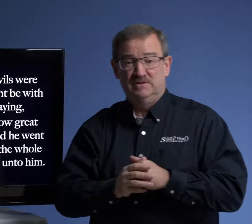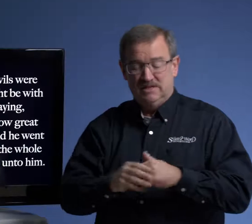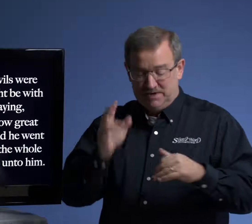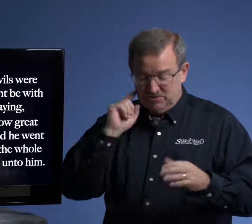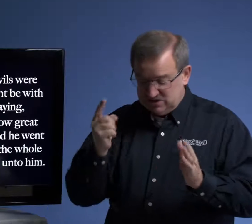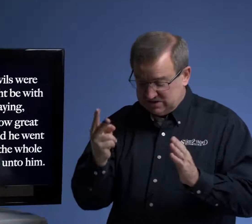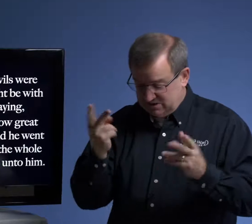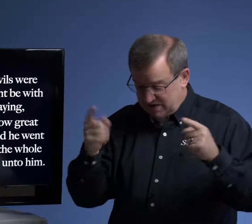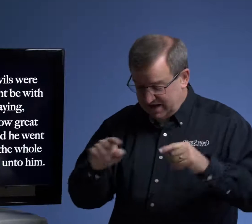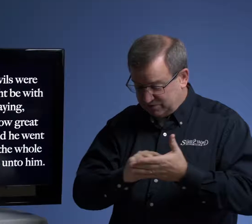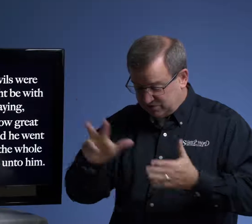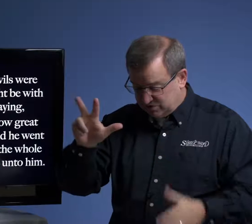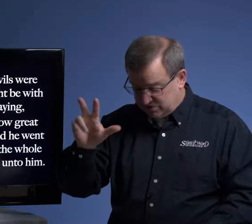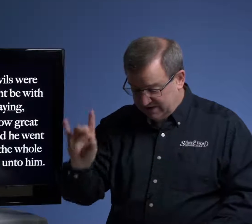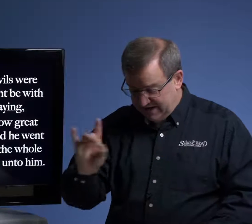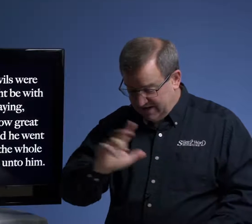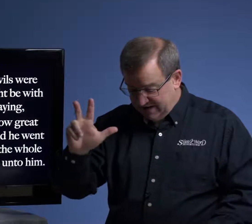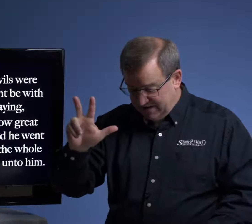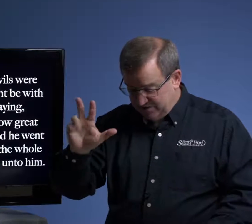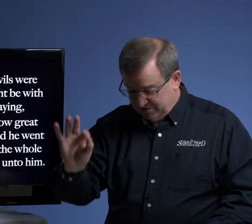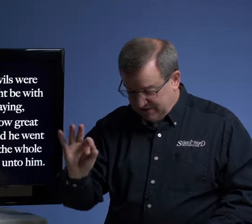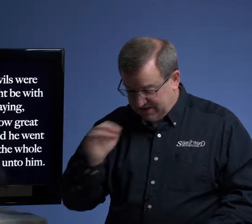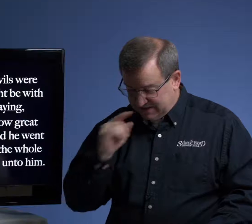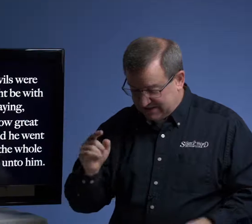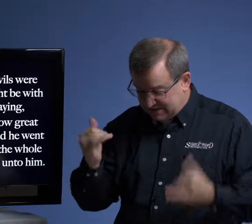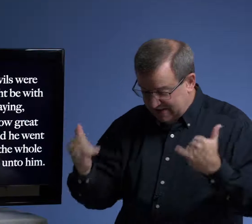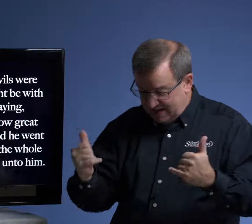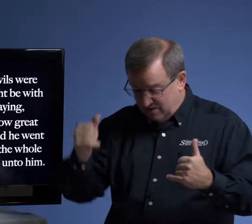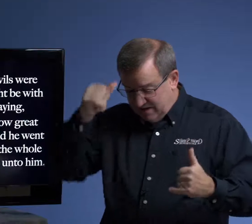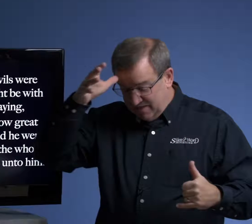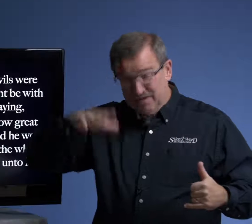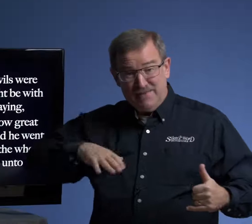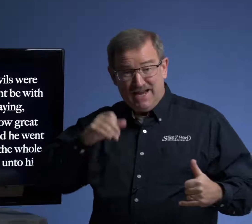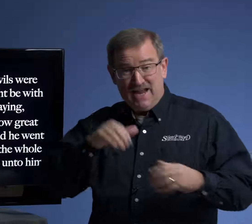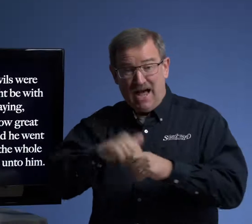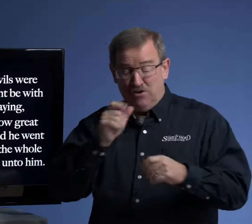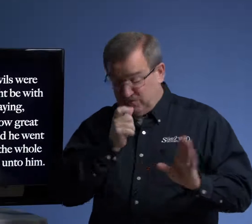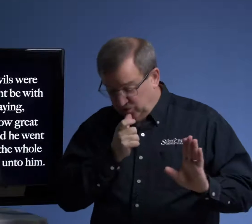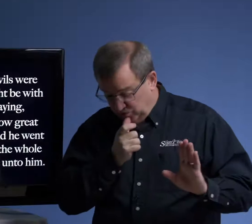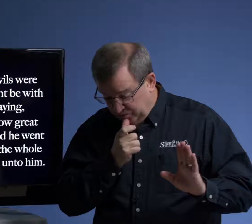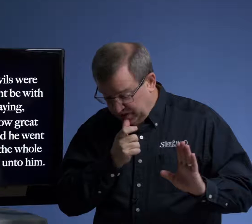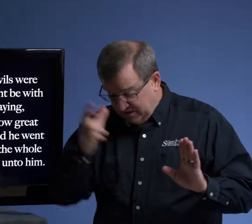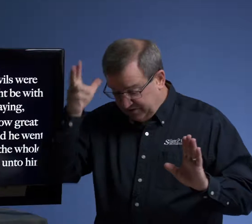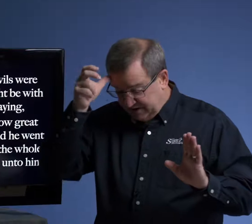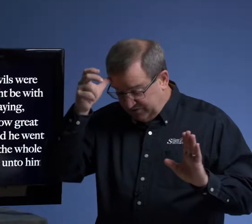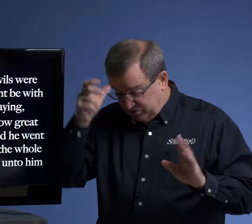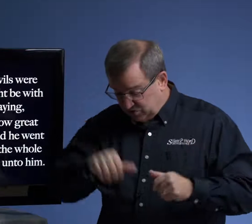but I want you to see what happens. Verse 38 and 39. says, now the man out of whom the devils